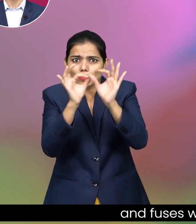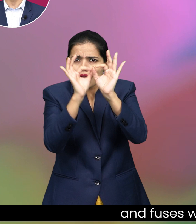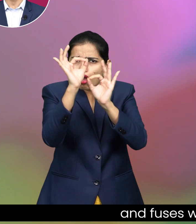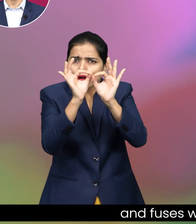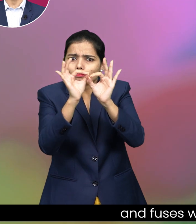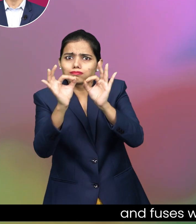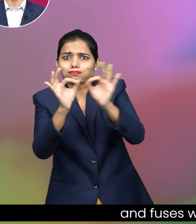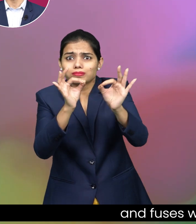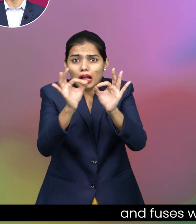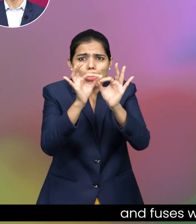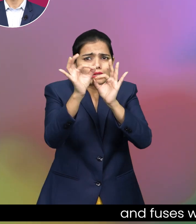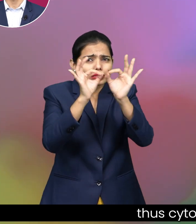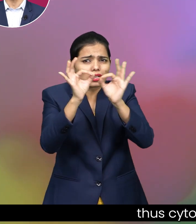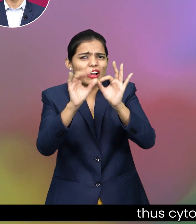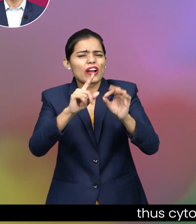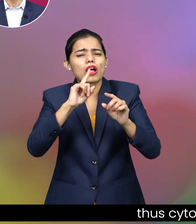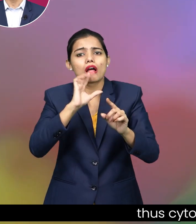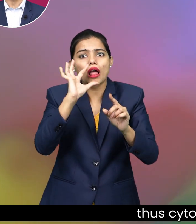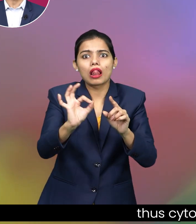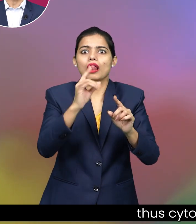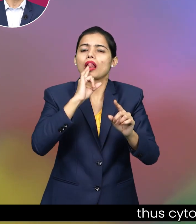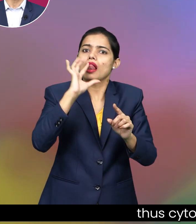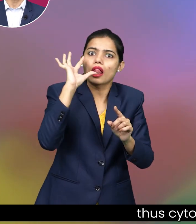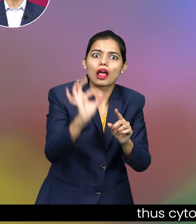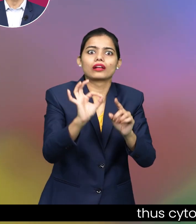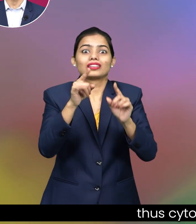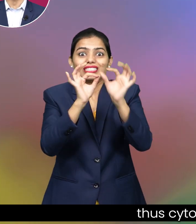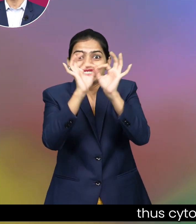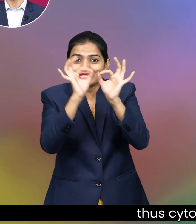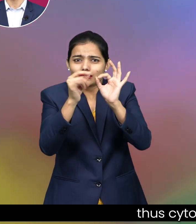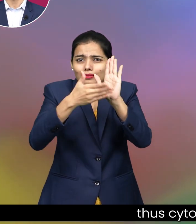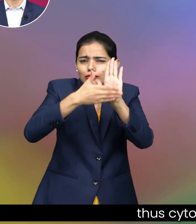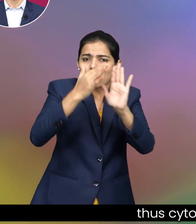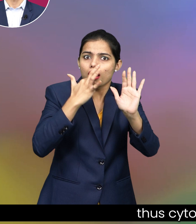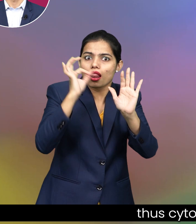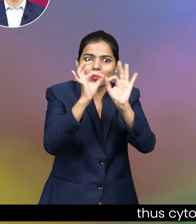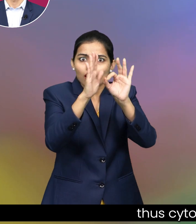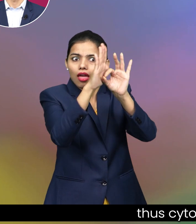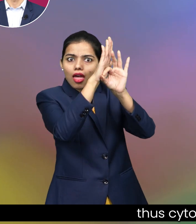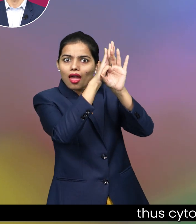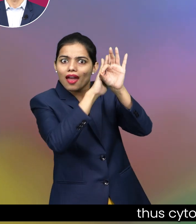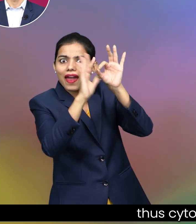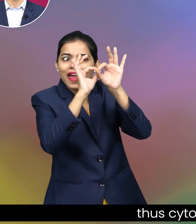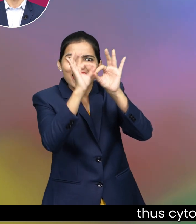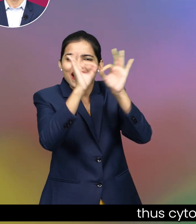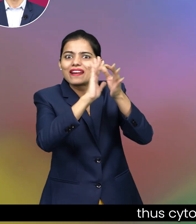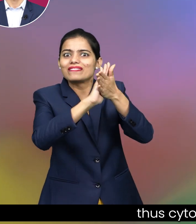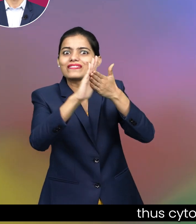with the existing cell wall. Thus, cytokinesis is completed.